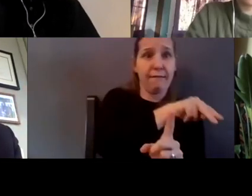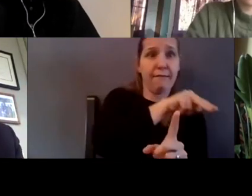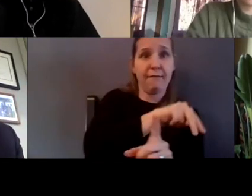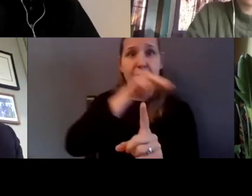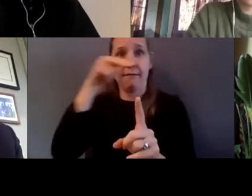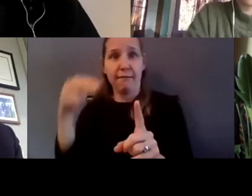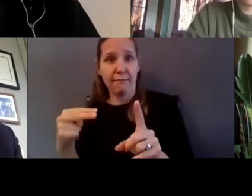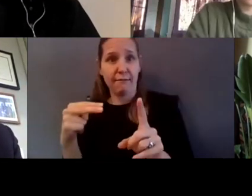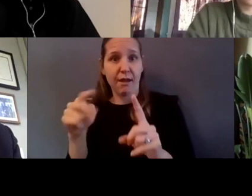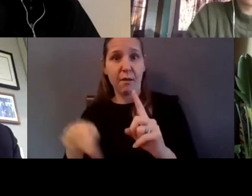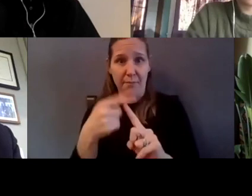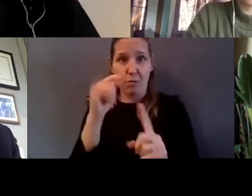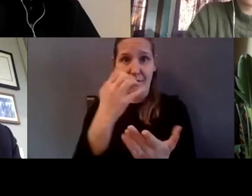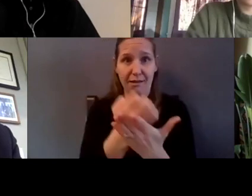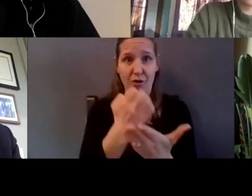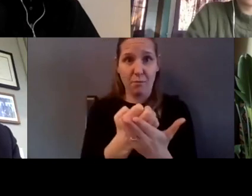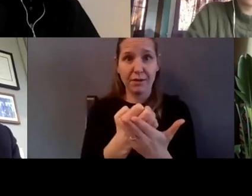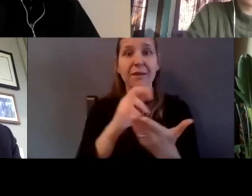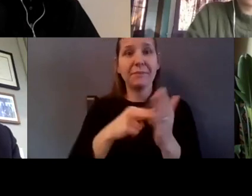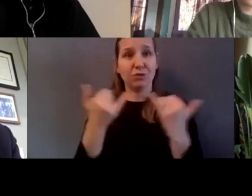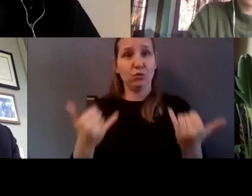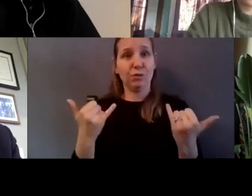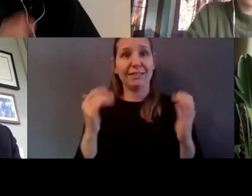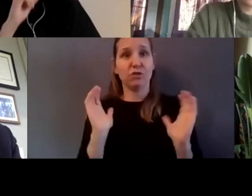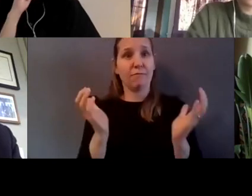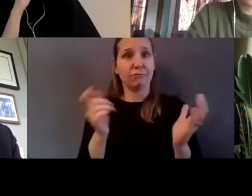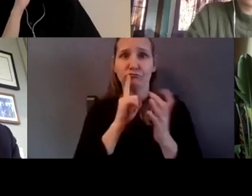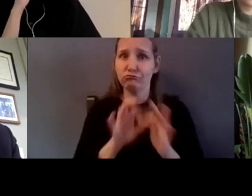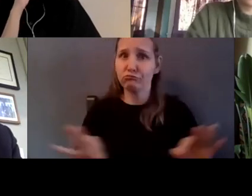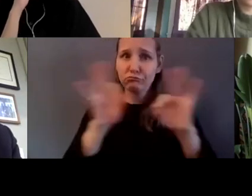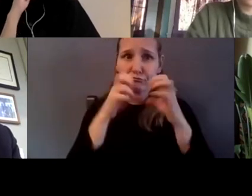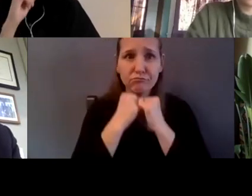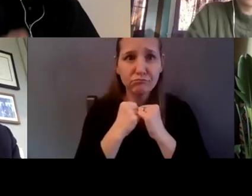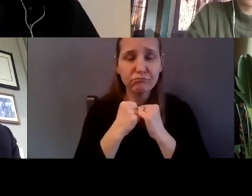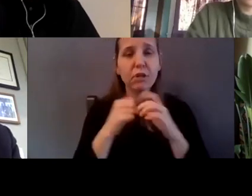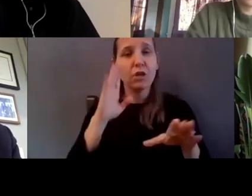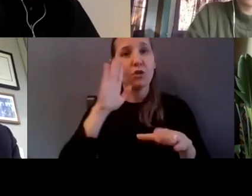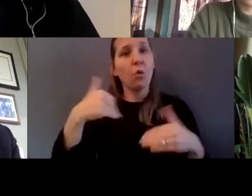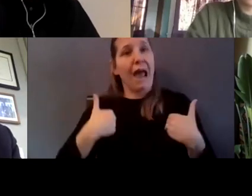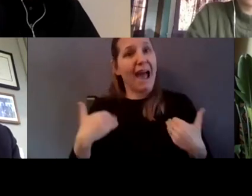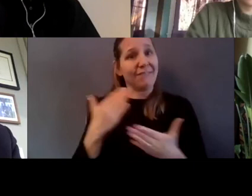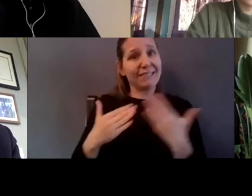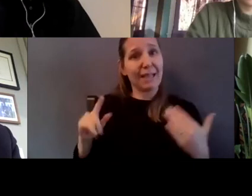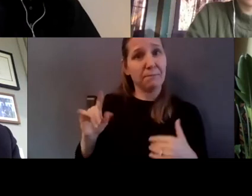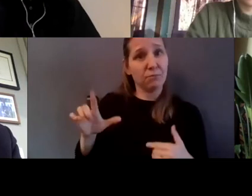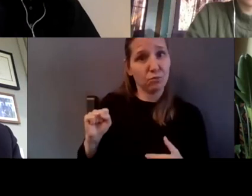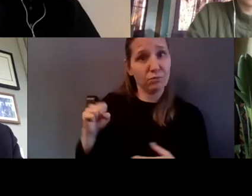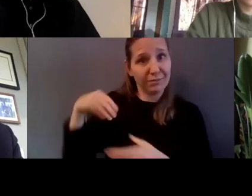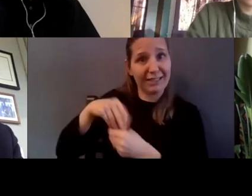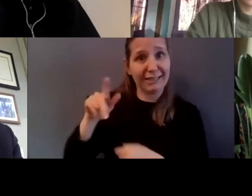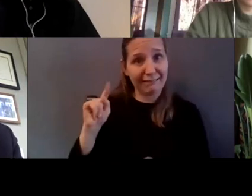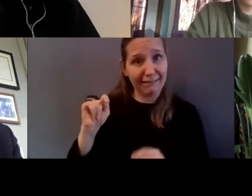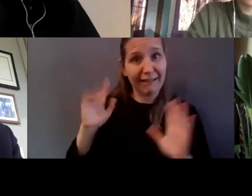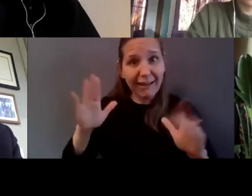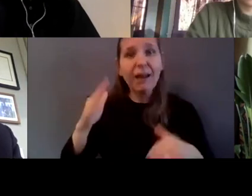economy, all of the conversations today really come into play. We do have a toolkit. Now our job, I think, is to